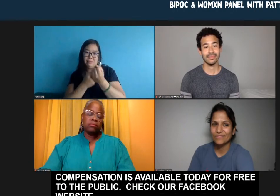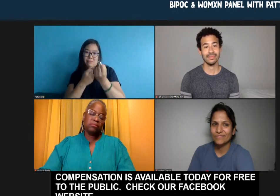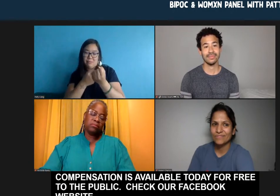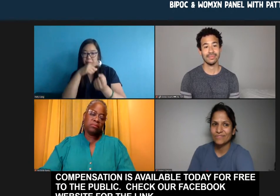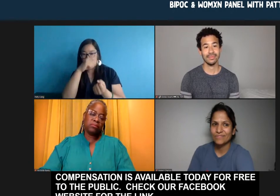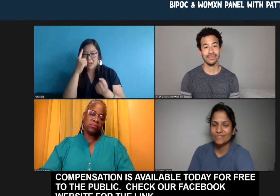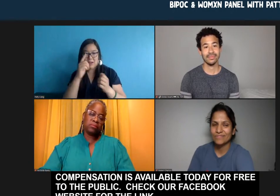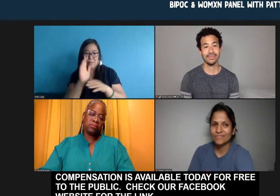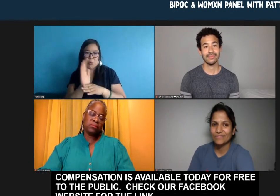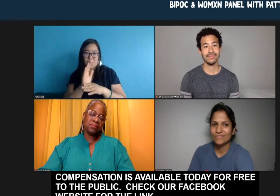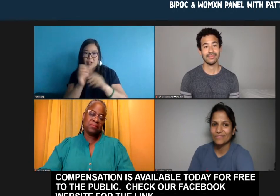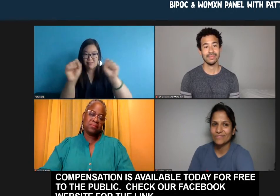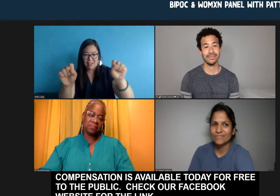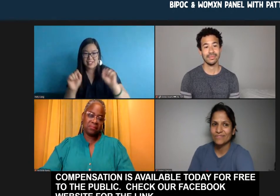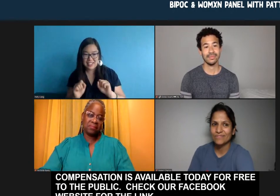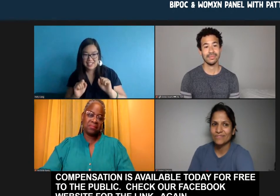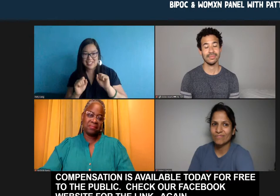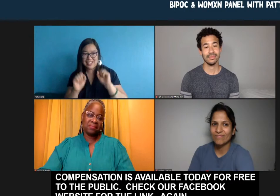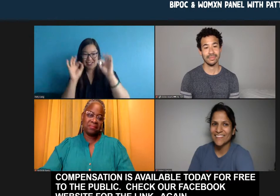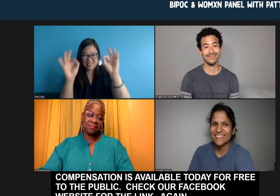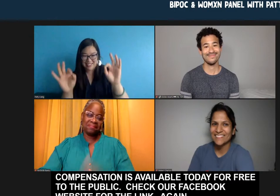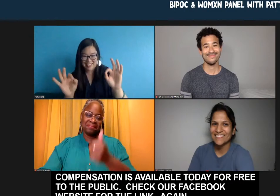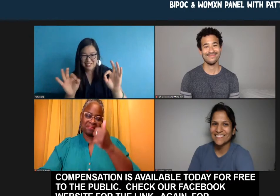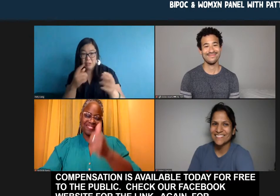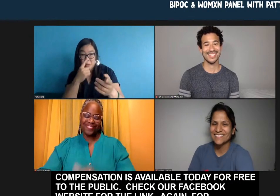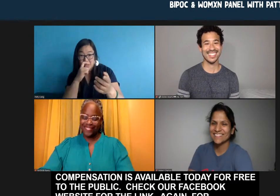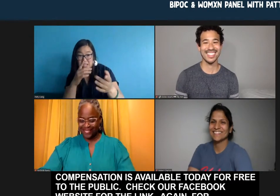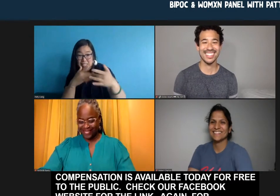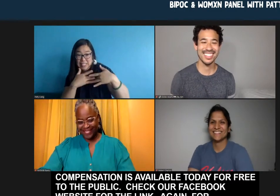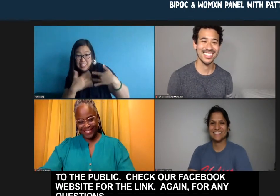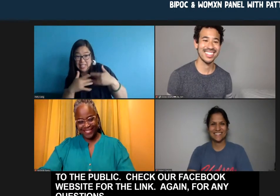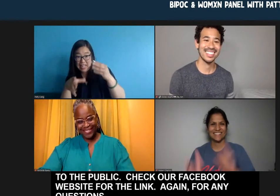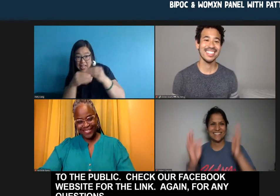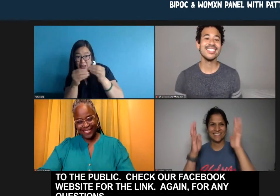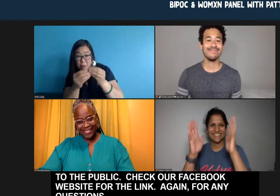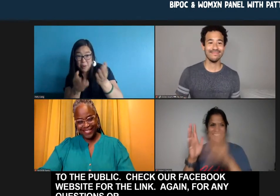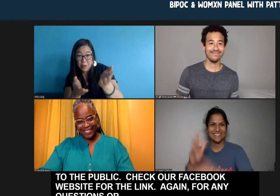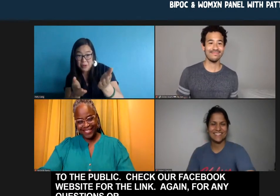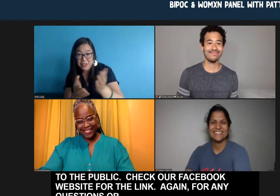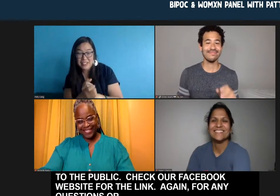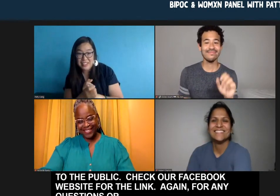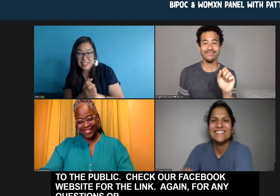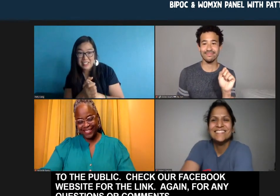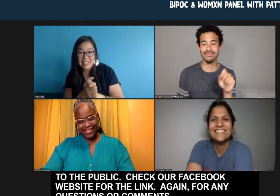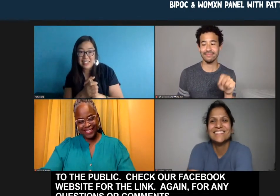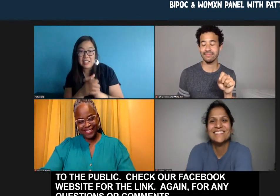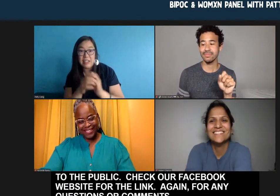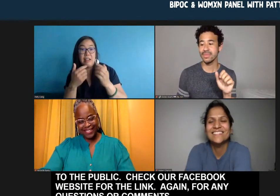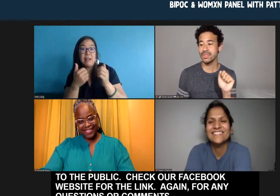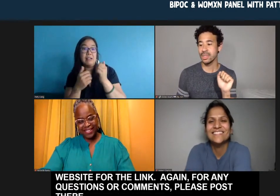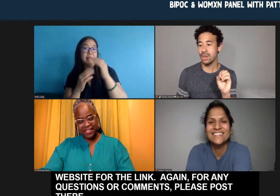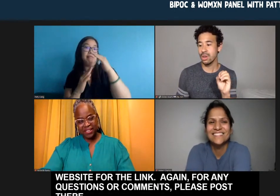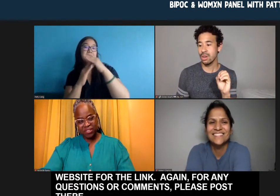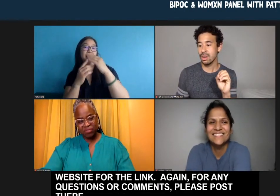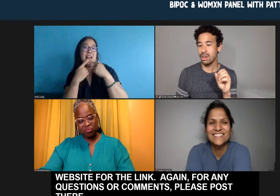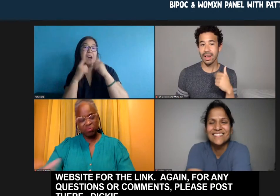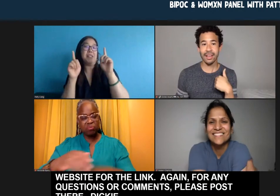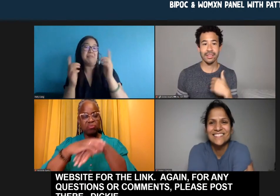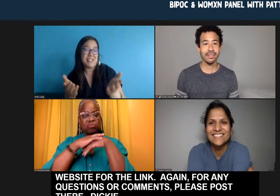And again, for any questions or comments, please post there. Diggy, did you want to add anything or have any more comments?